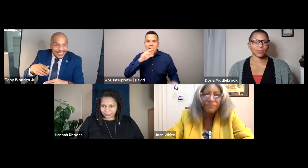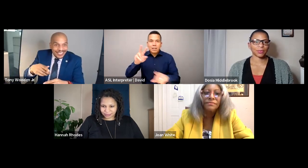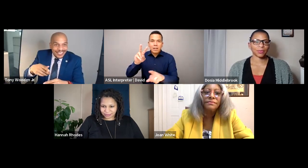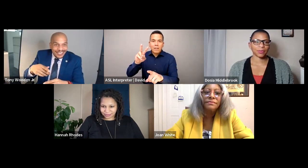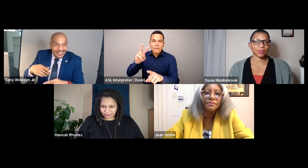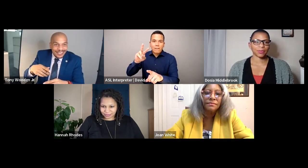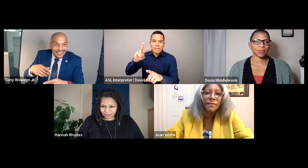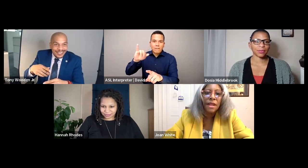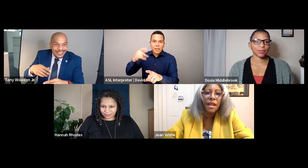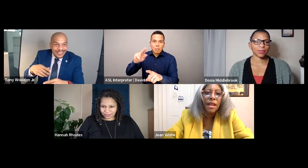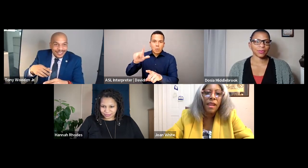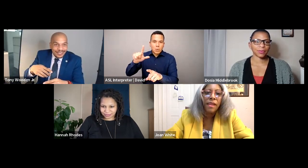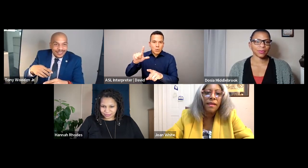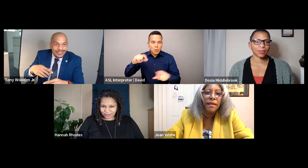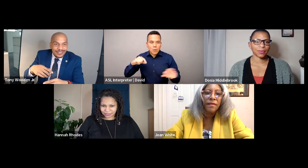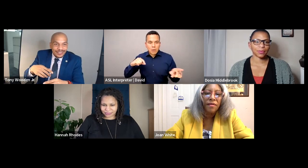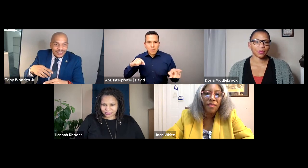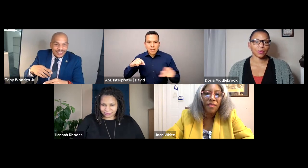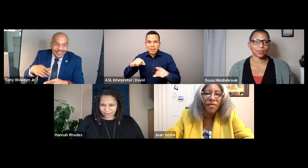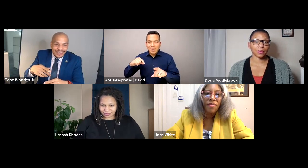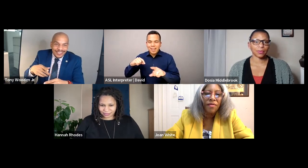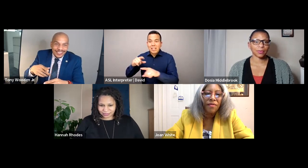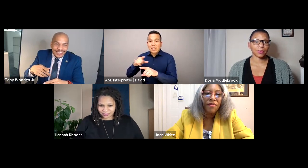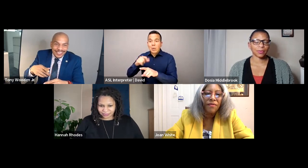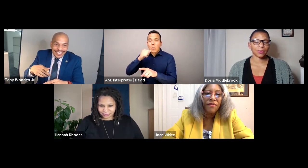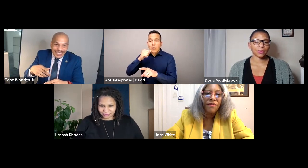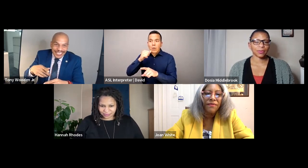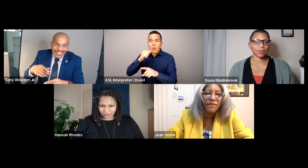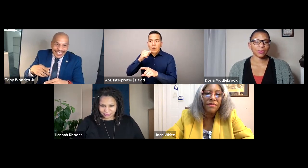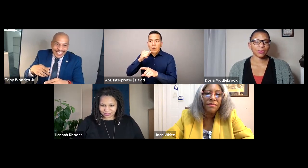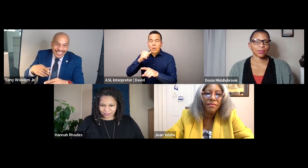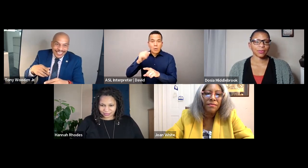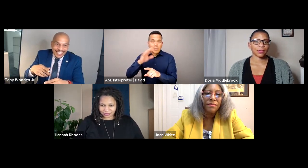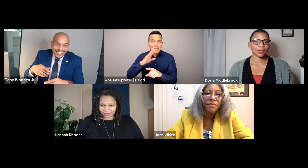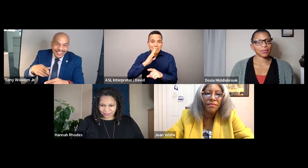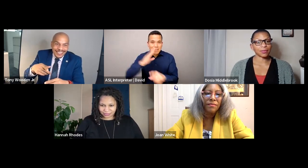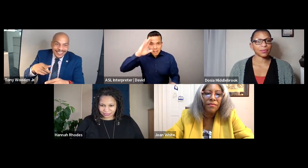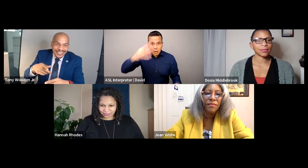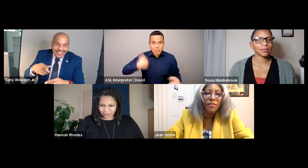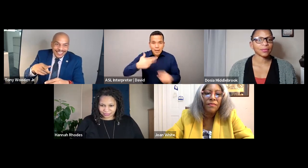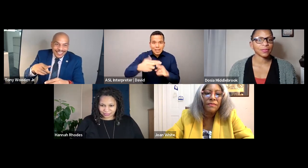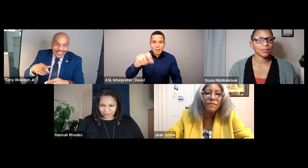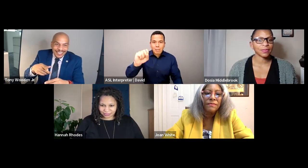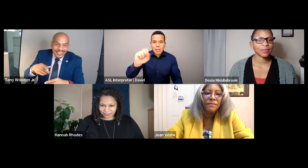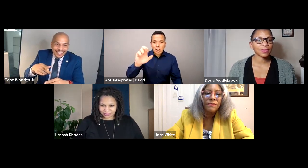Say hi. Hi, my name is Sean. I am Tony's younger